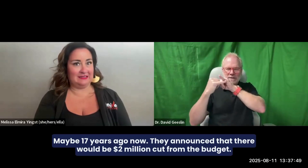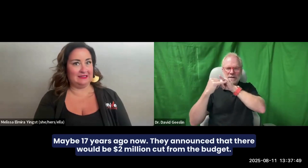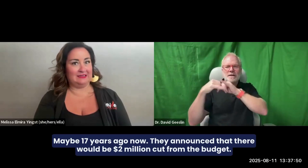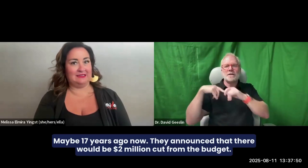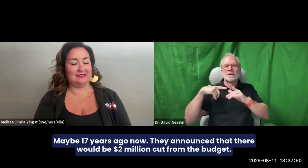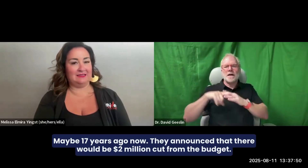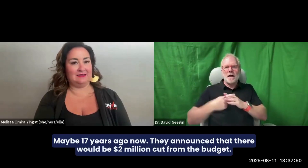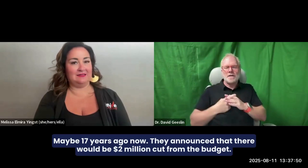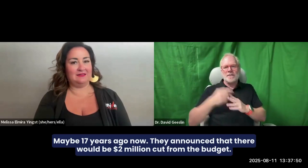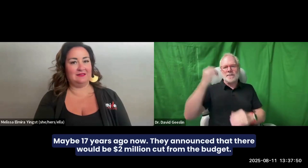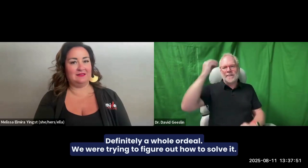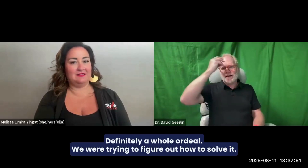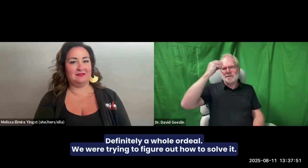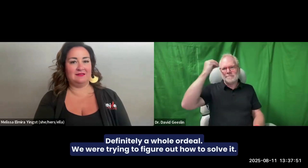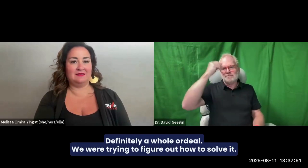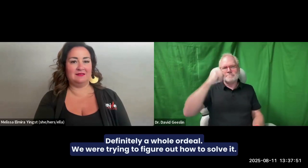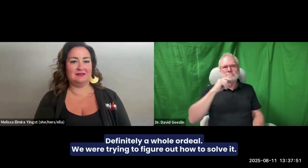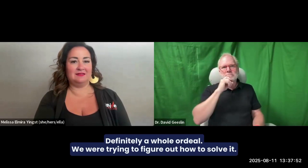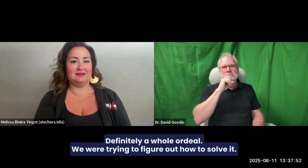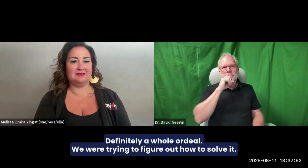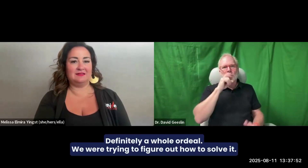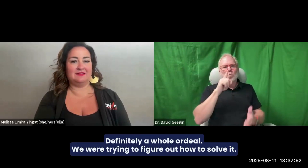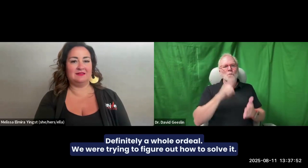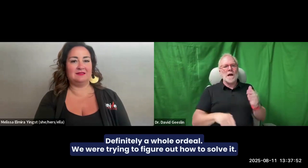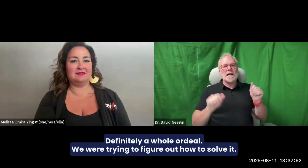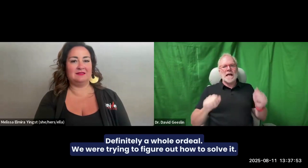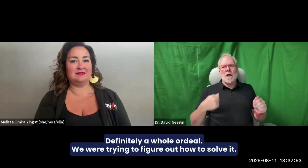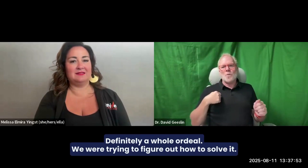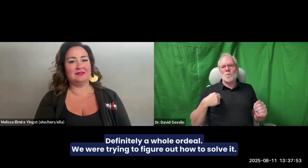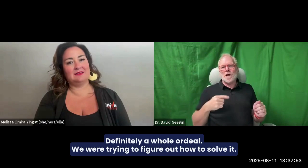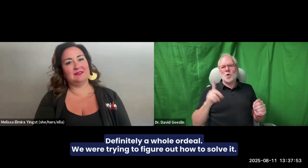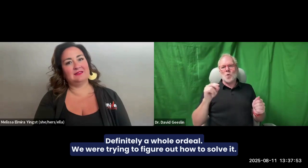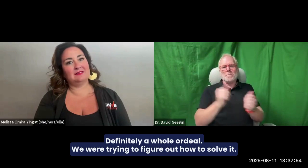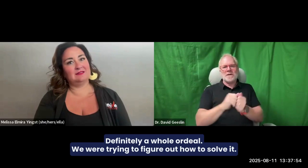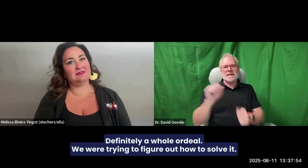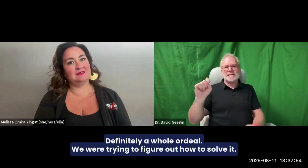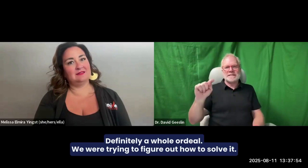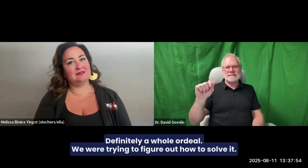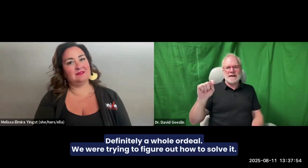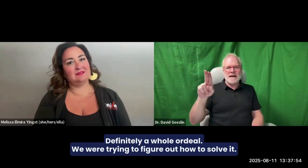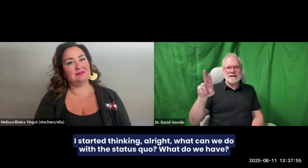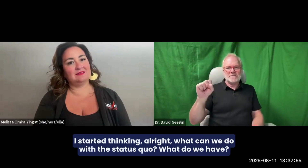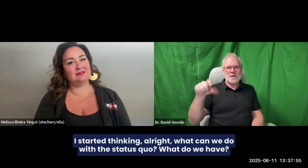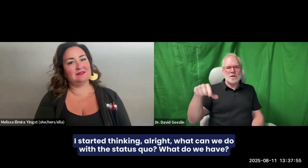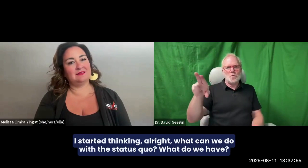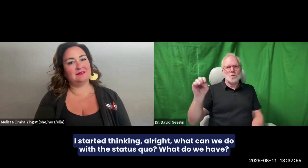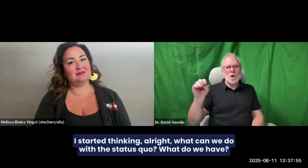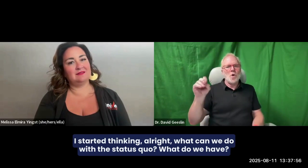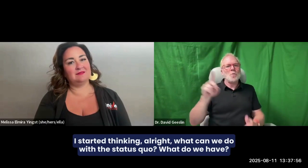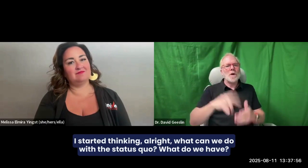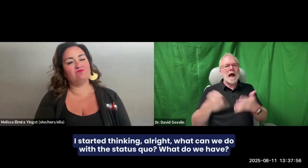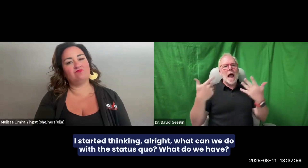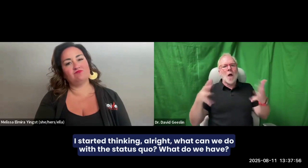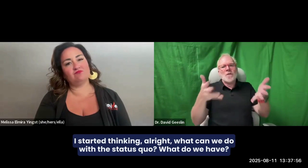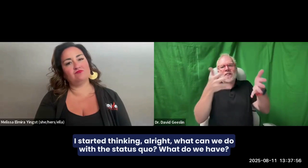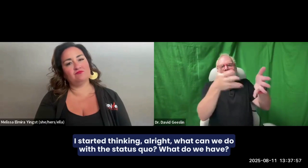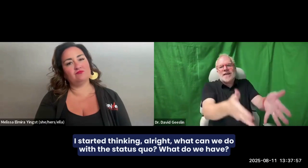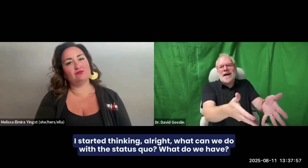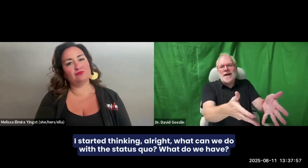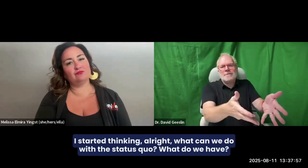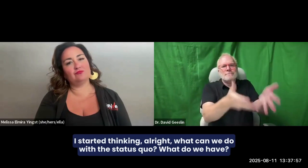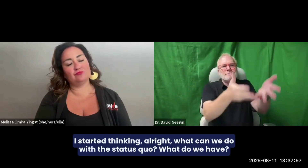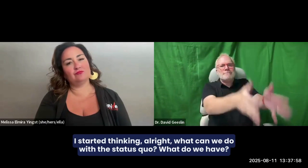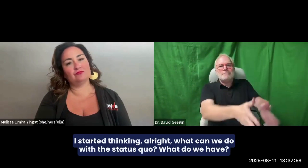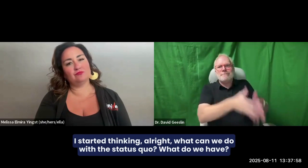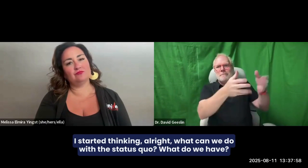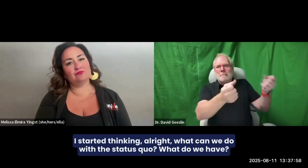$2 million cut from the budget. Definitely a whole ordeal. We were trying to figure out how to solve it. I started thinking, all right, what can we